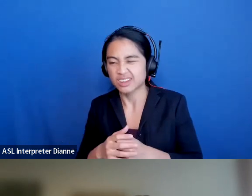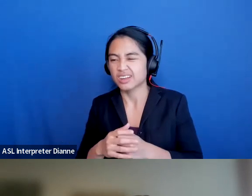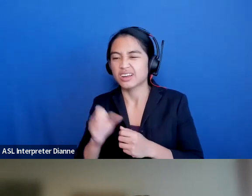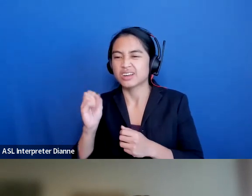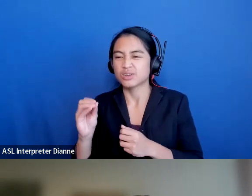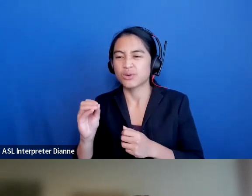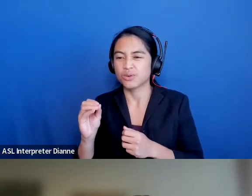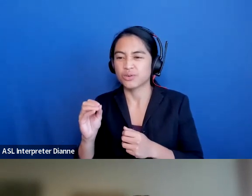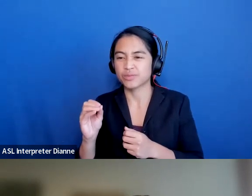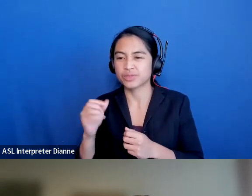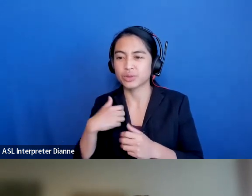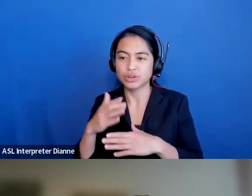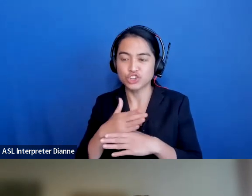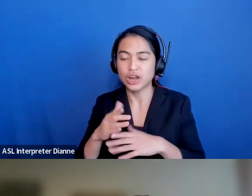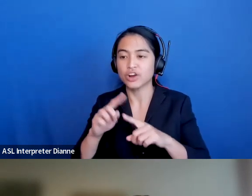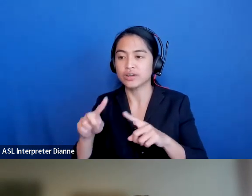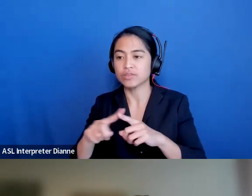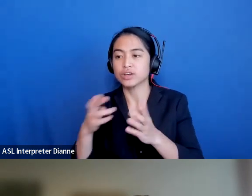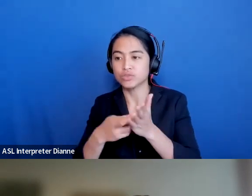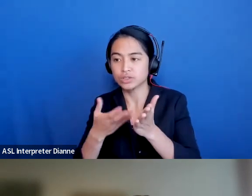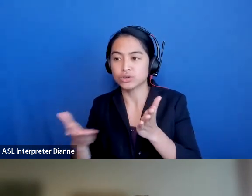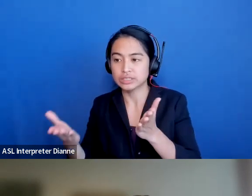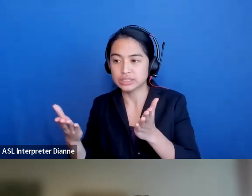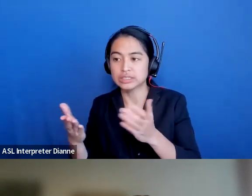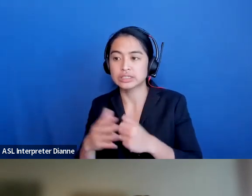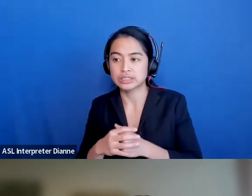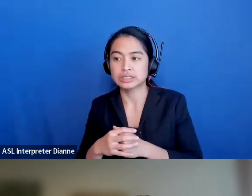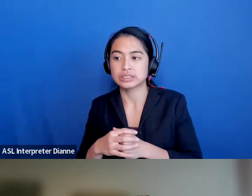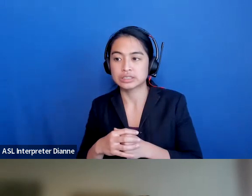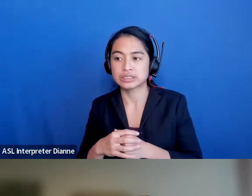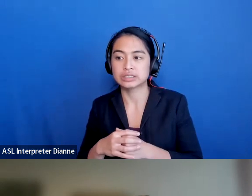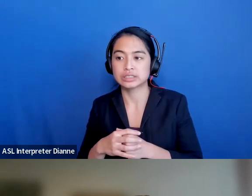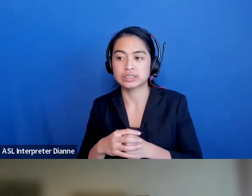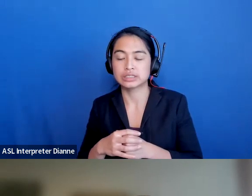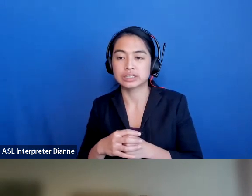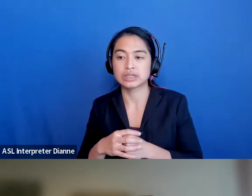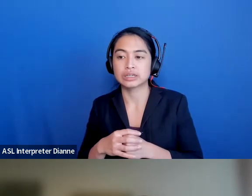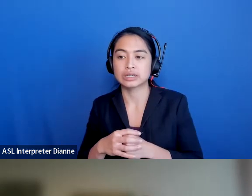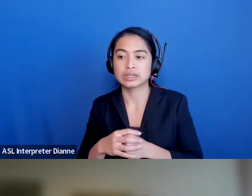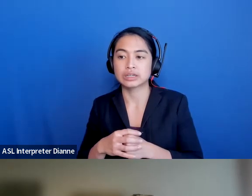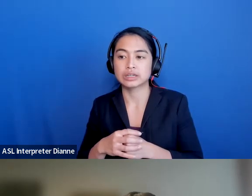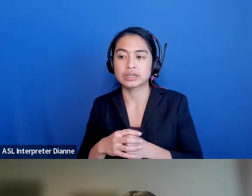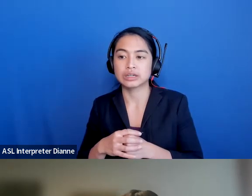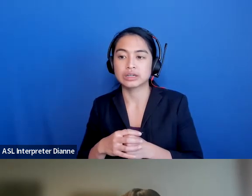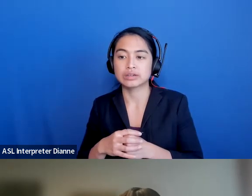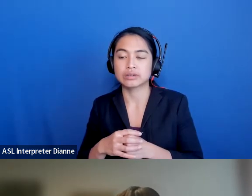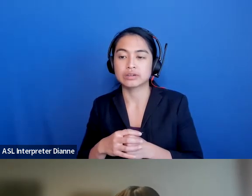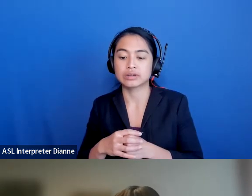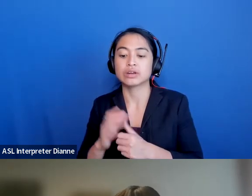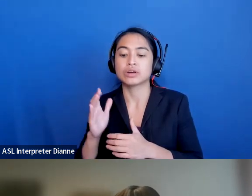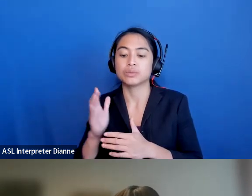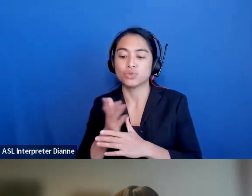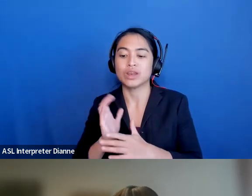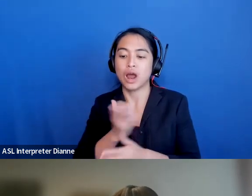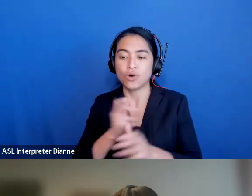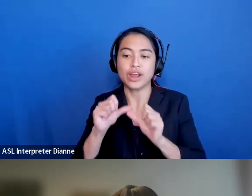we we share those different resources between our agency and with